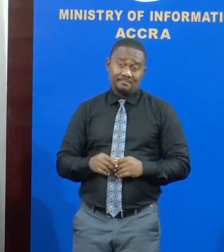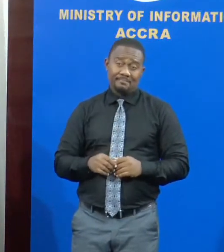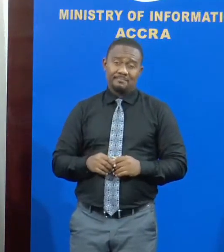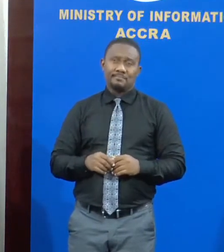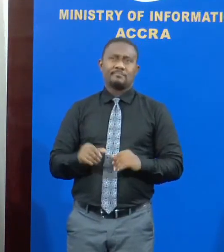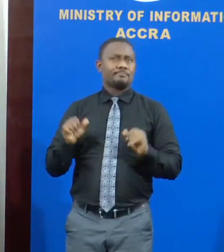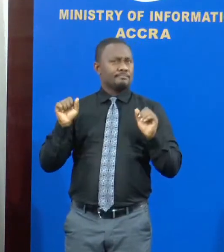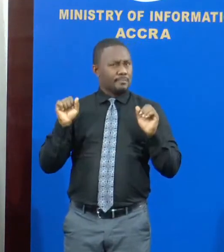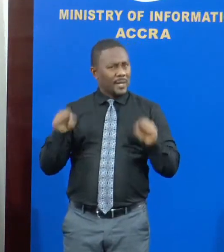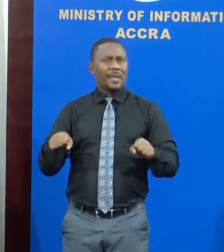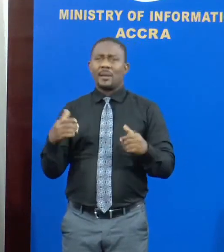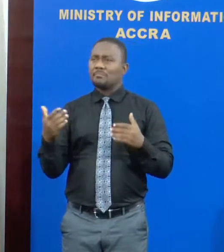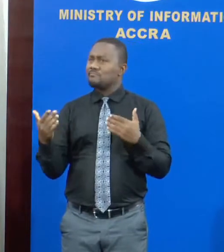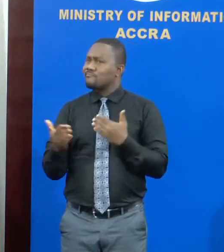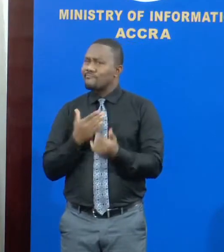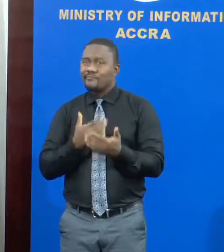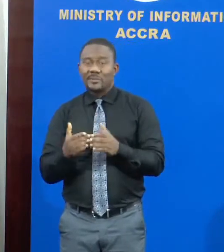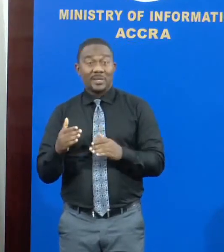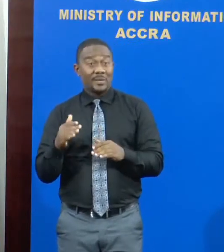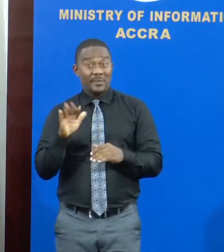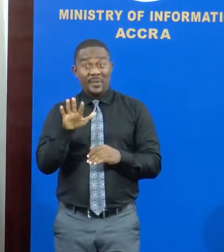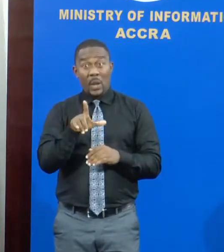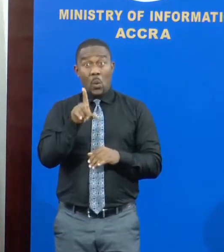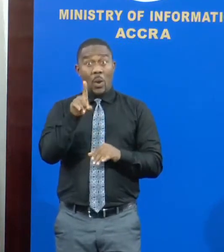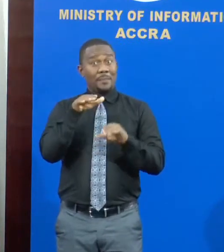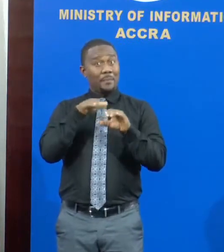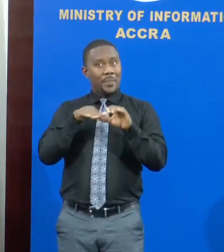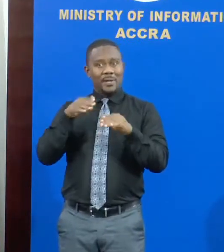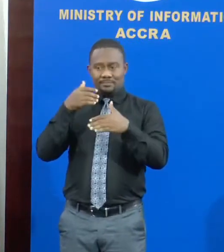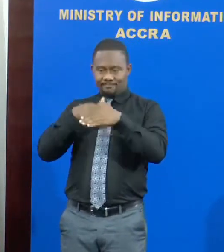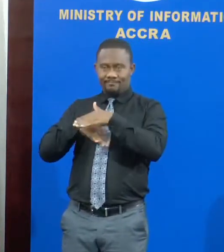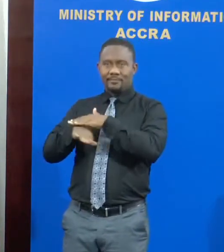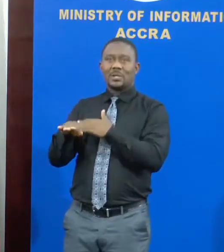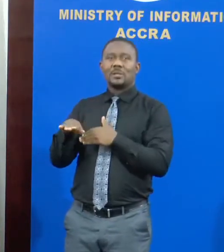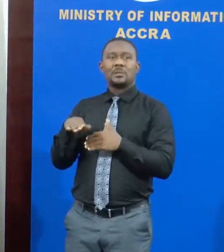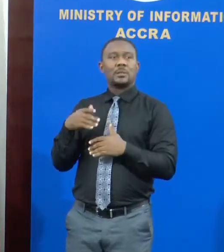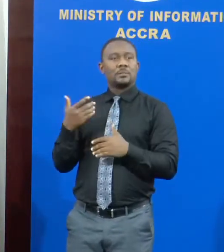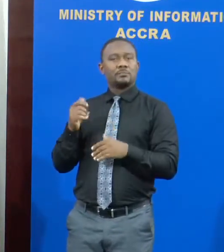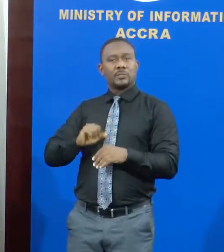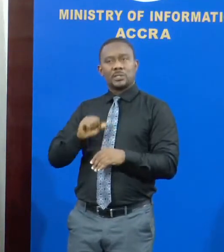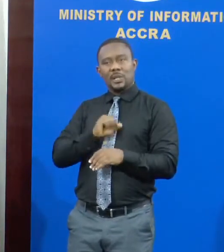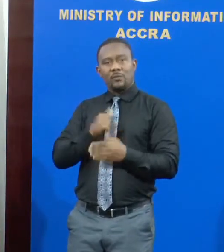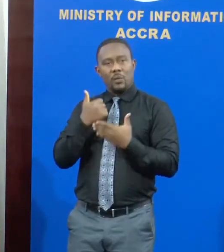you can walk into any SSNIT branch and our staff is trained to assist you.